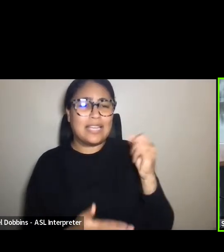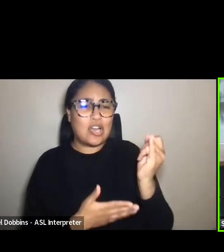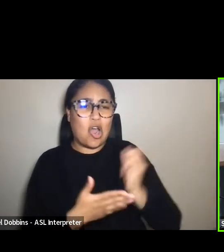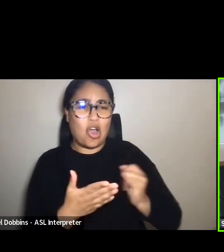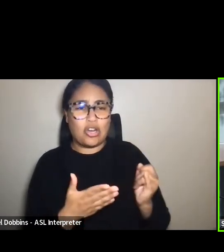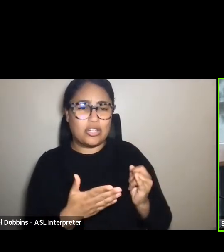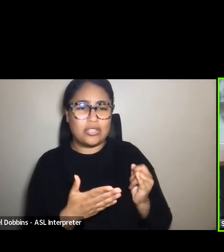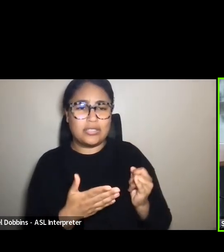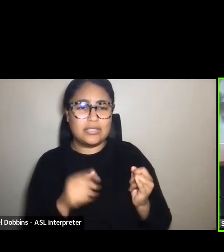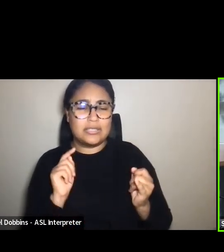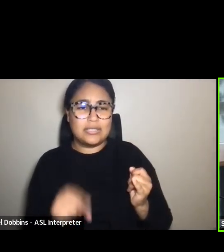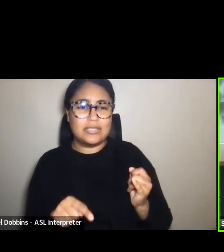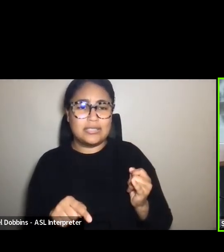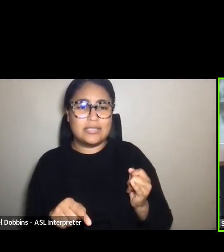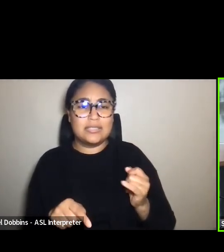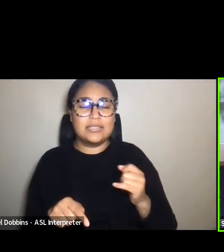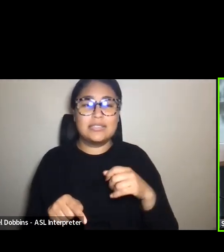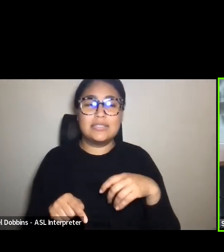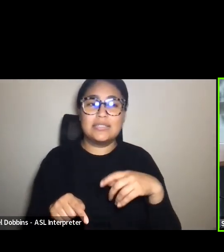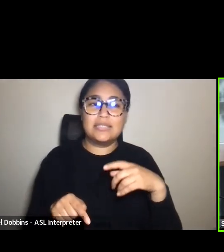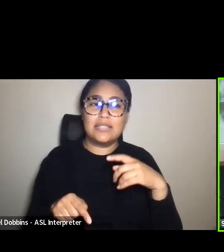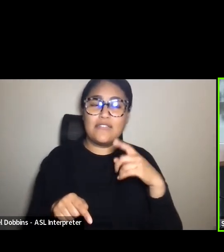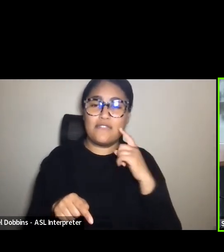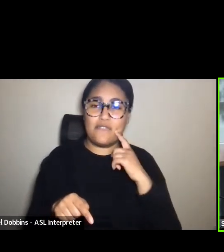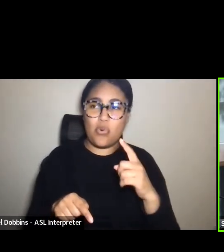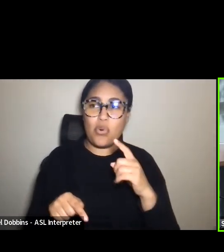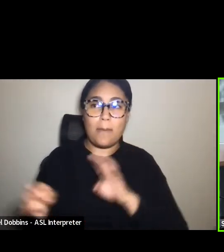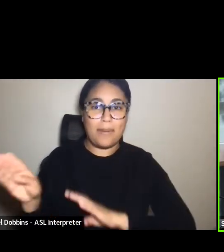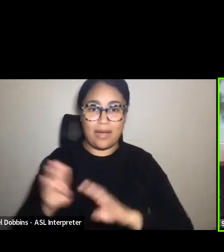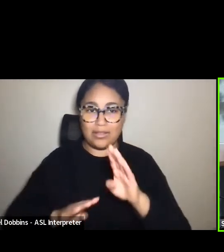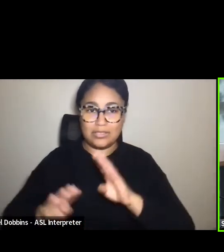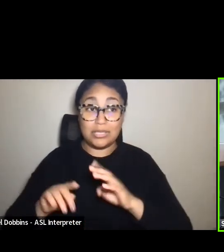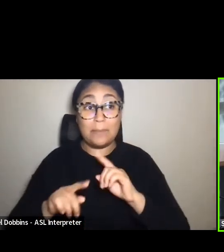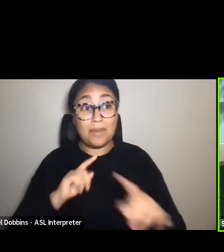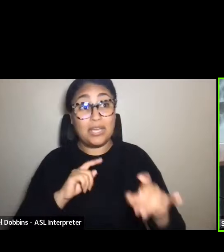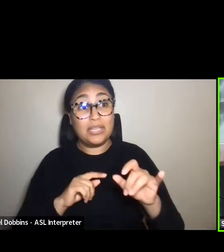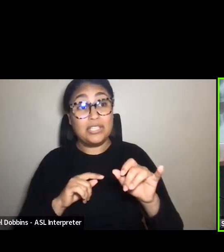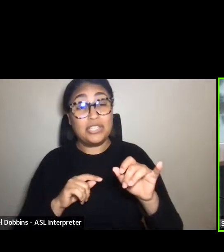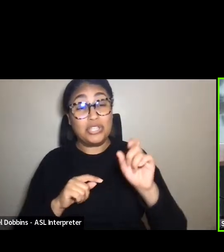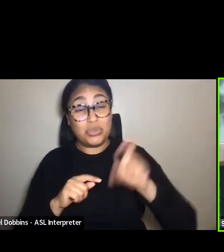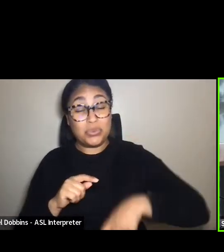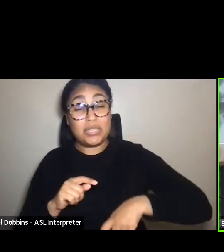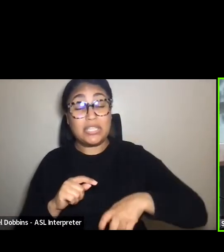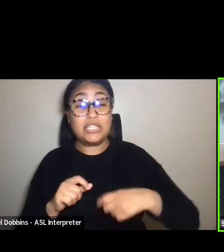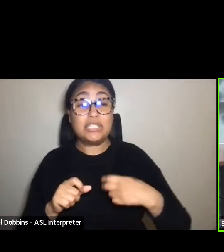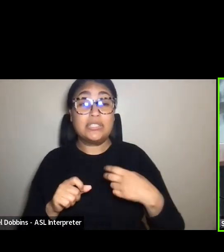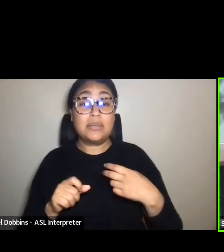to understand the biology, but you can use the art to augment the learning.